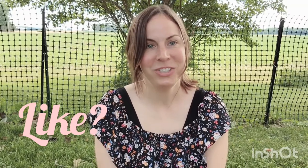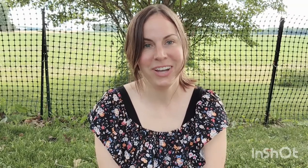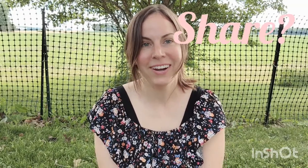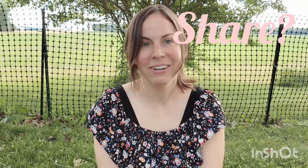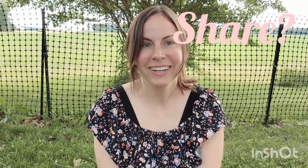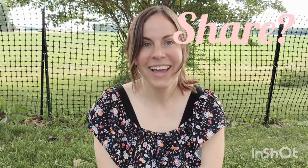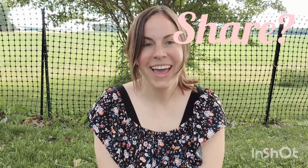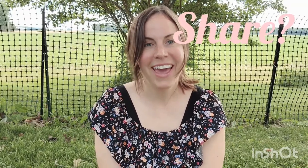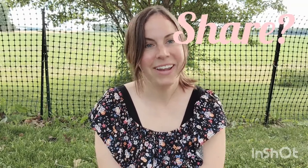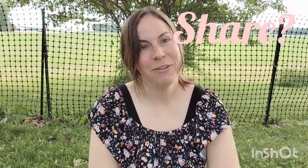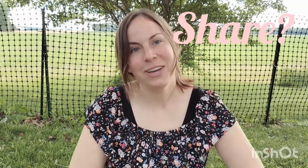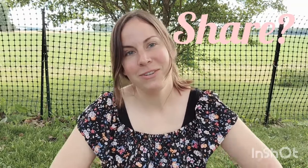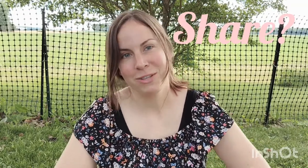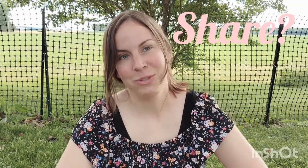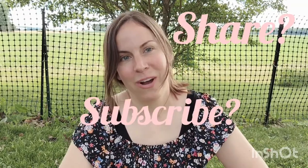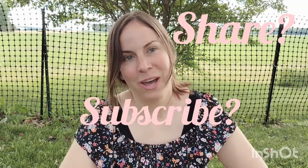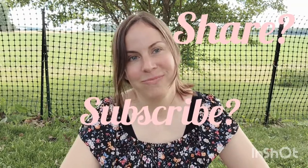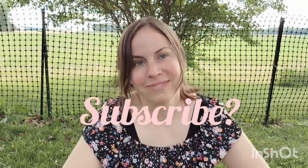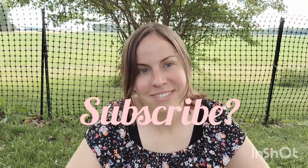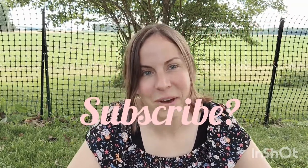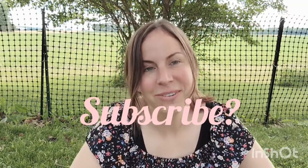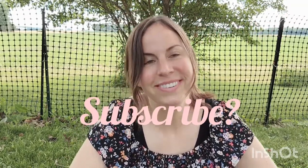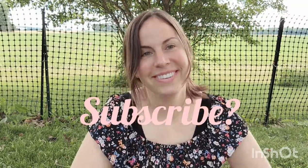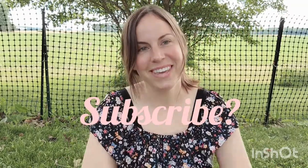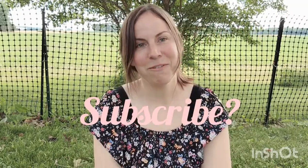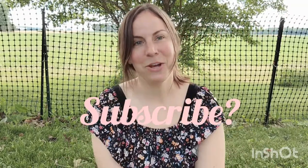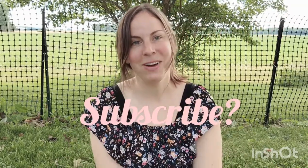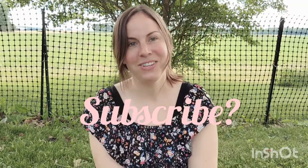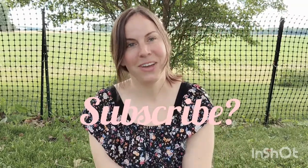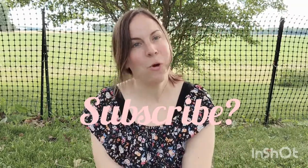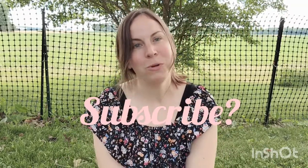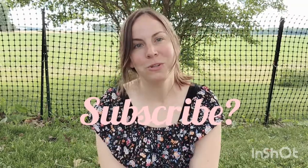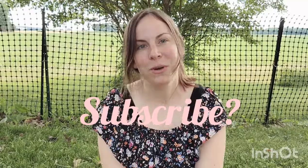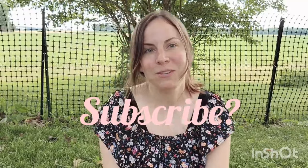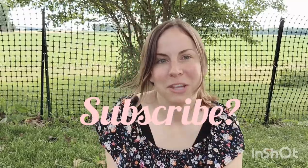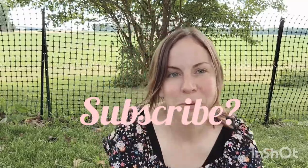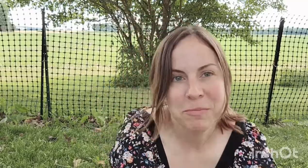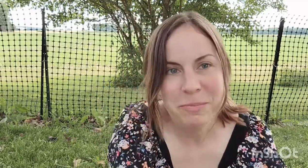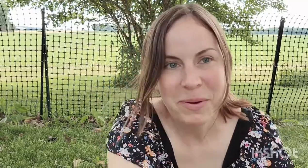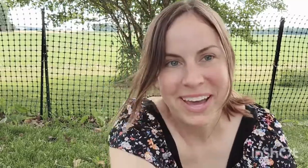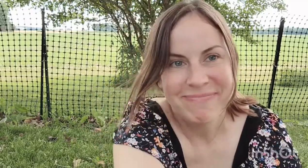share, and I invite you to subscribe. So thank you very much. I hope you're enjoying your summer. Bye-bye.